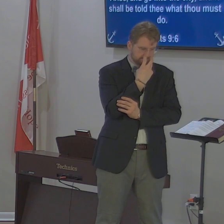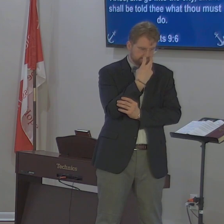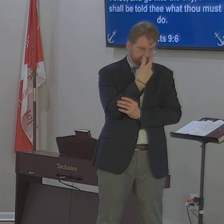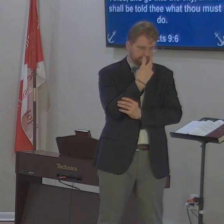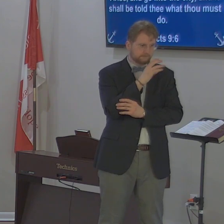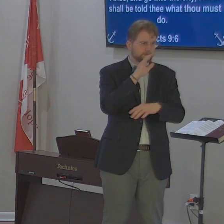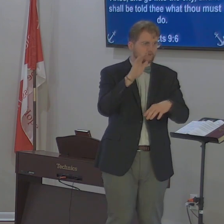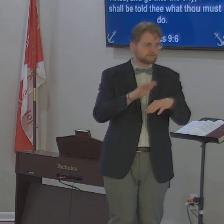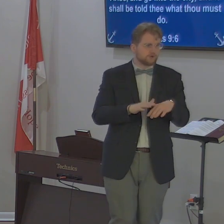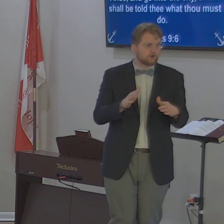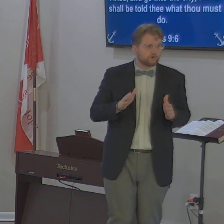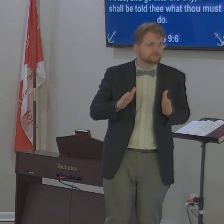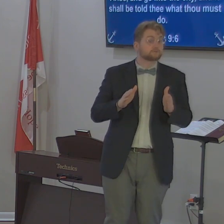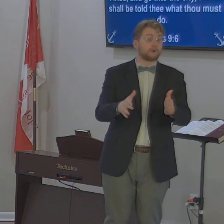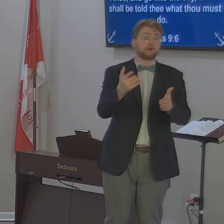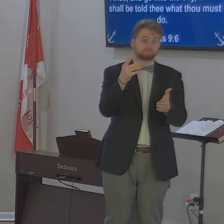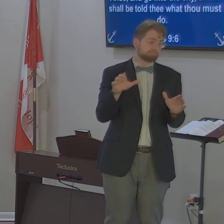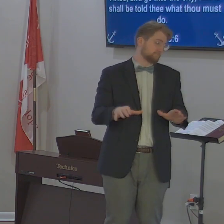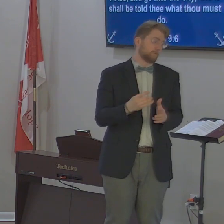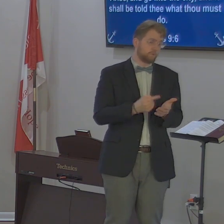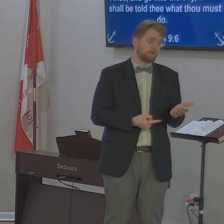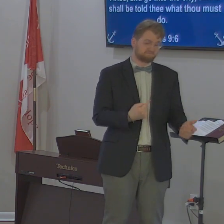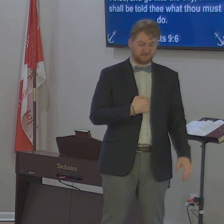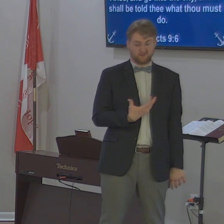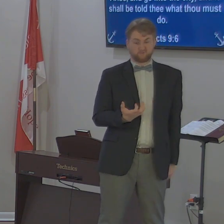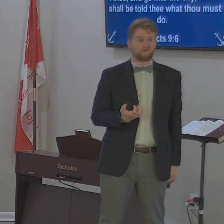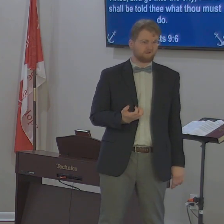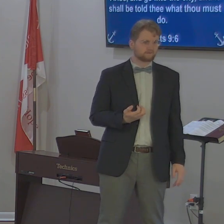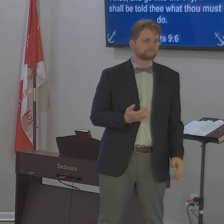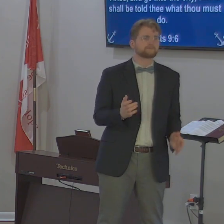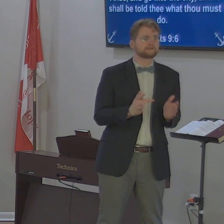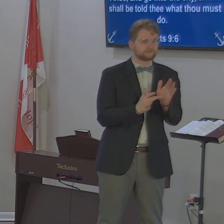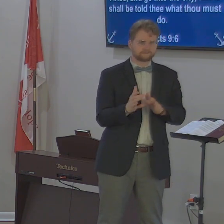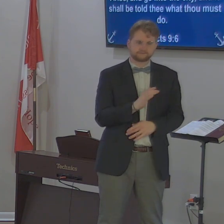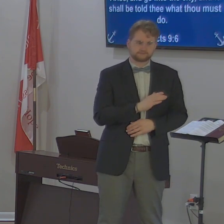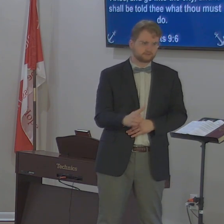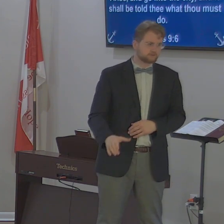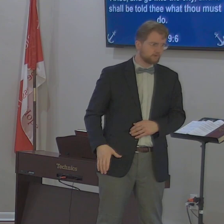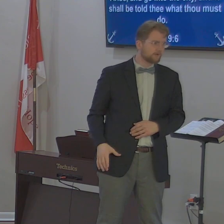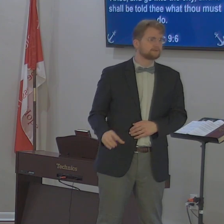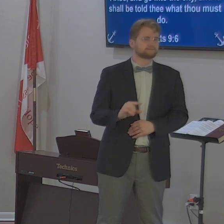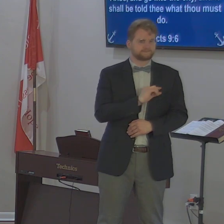He's on his way to do what he wants to do. And Jesus Christ has just got a hold of